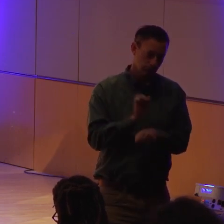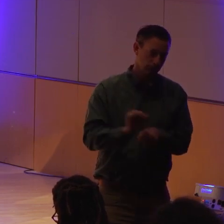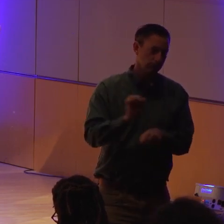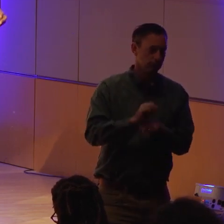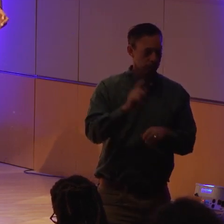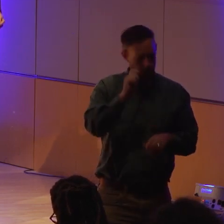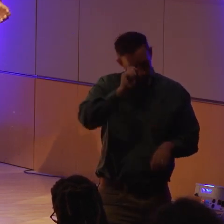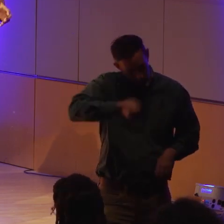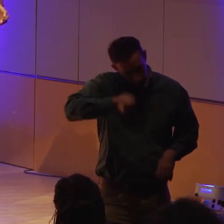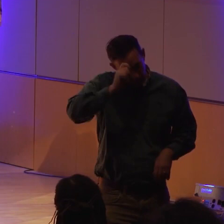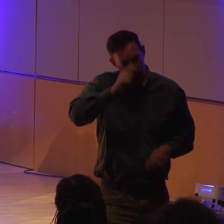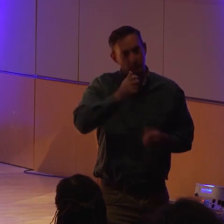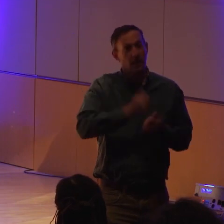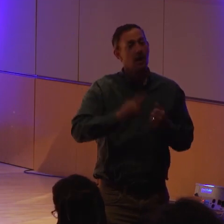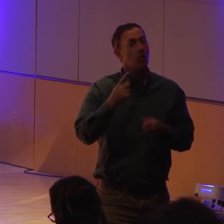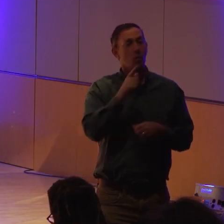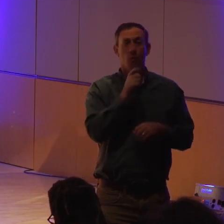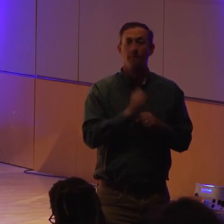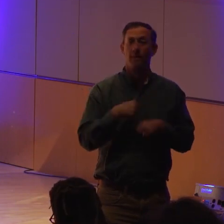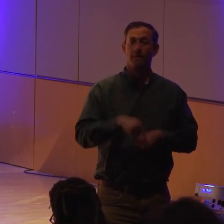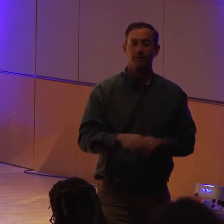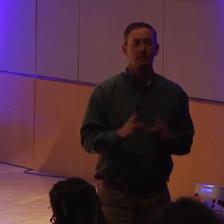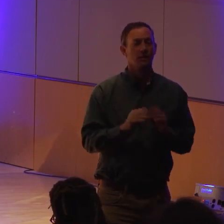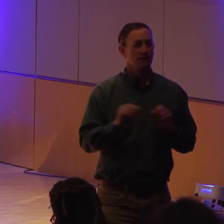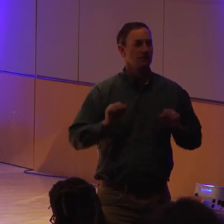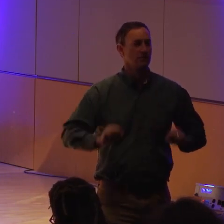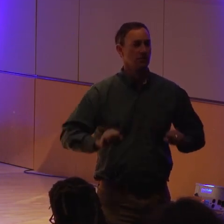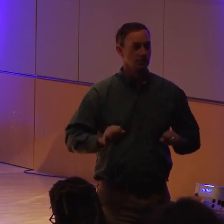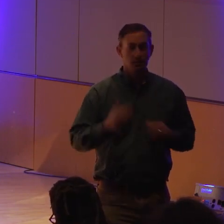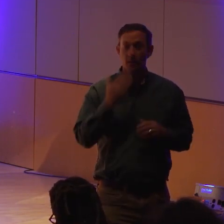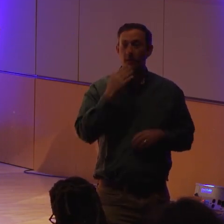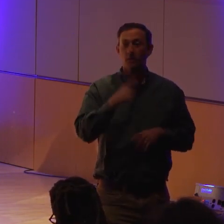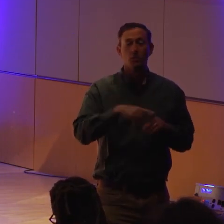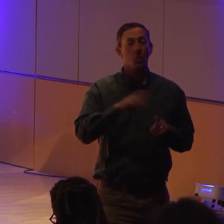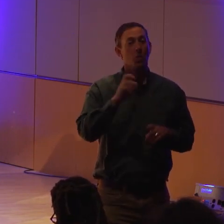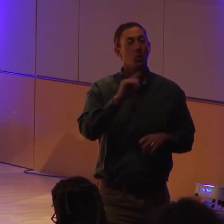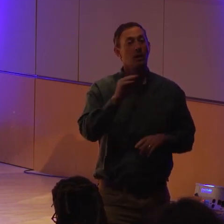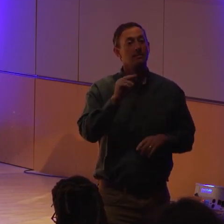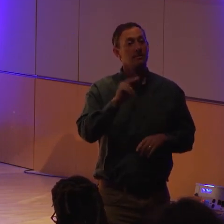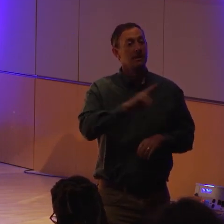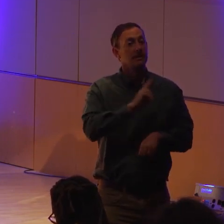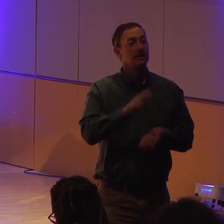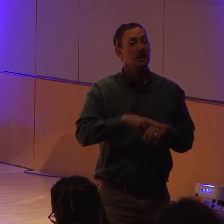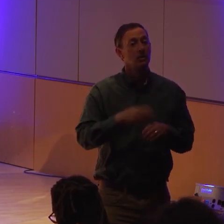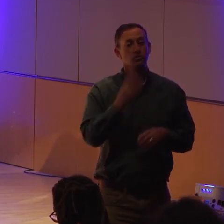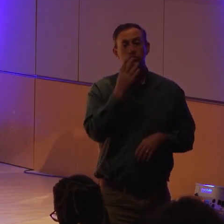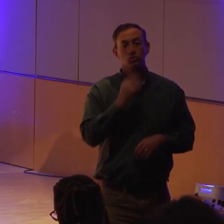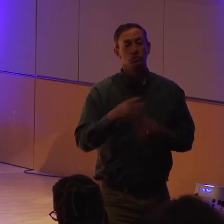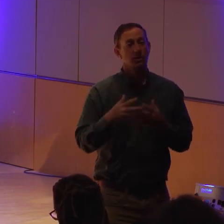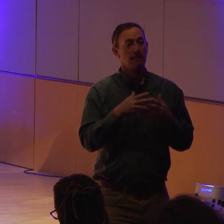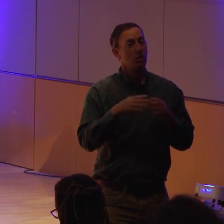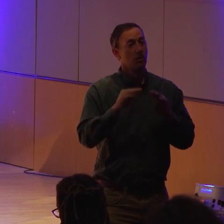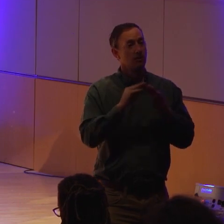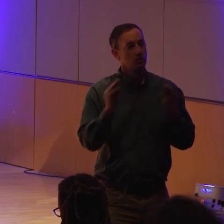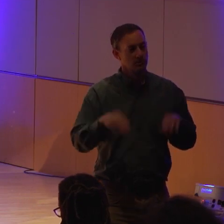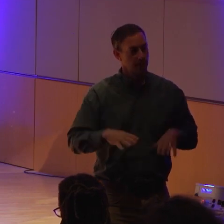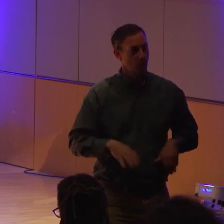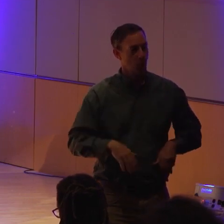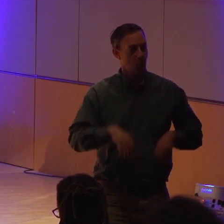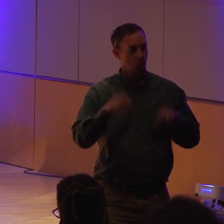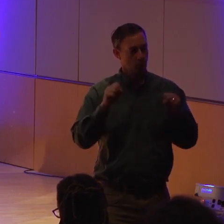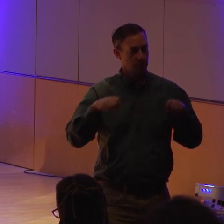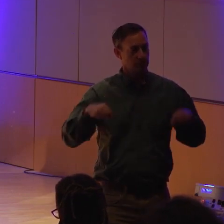well. And everyone who helped to make this conference possible. Thank you to the Weissman National Jewish American Museum for hosting